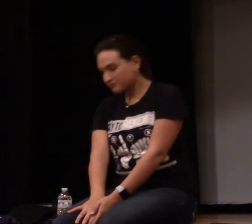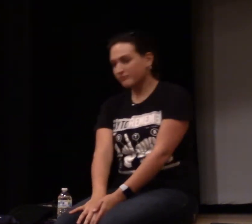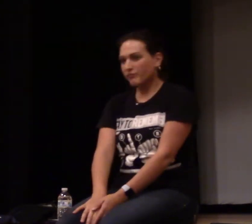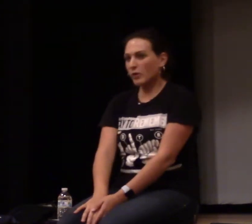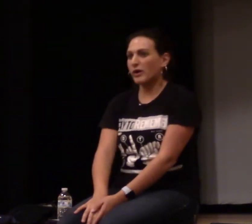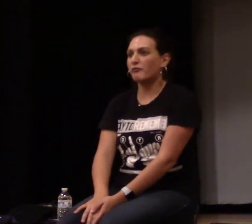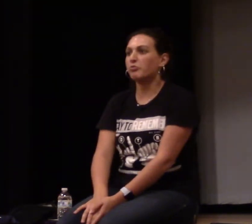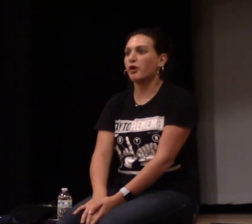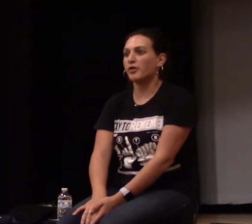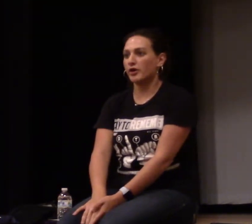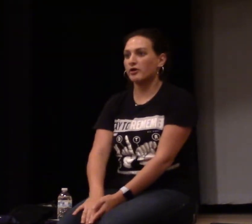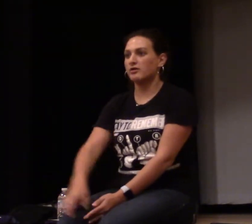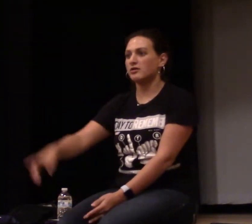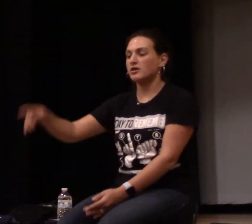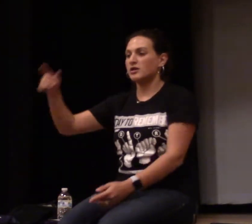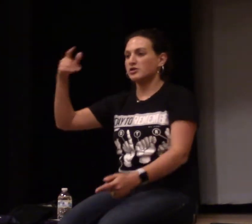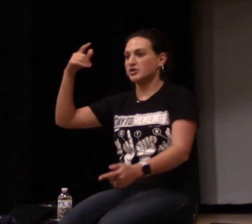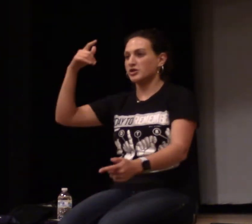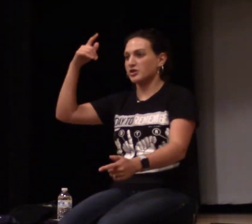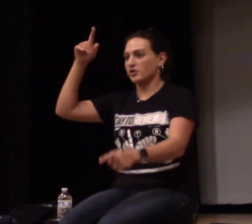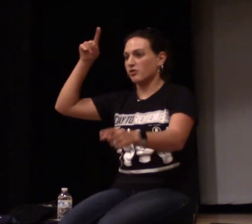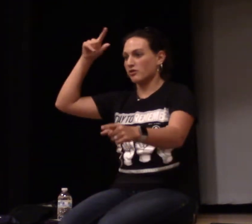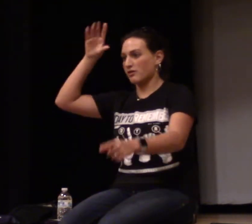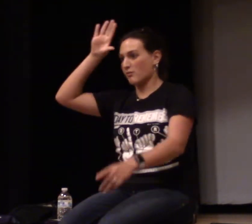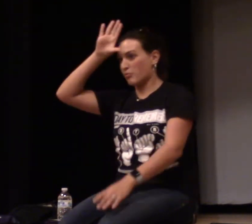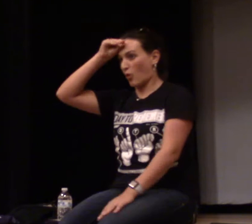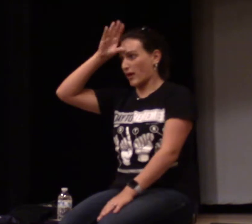We have brother, so you can do boy,